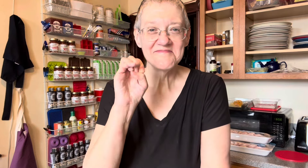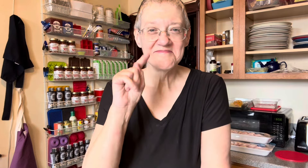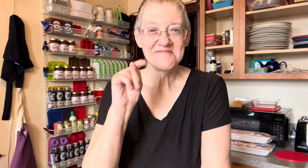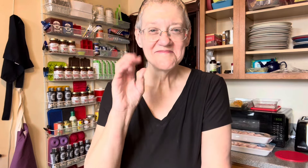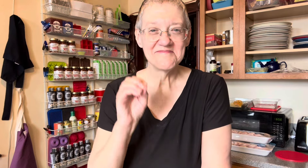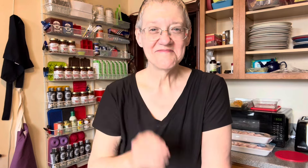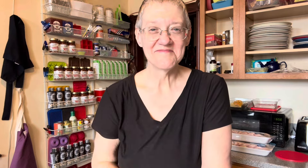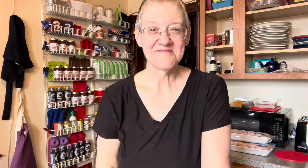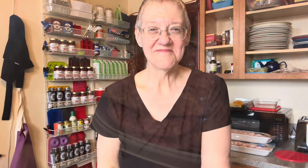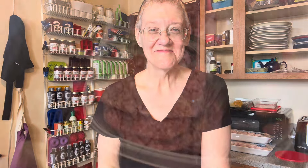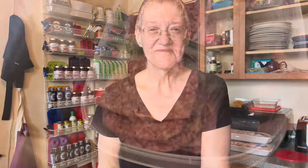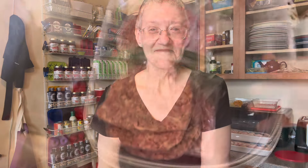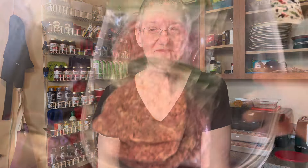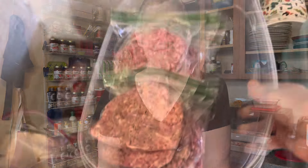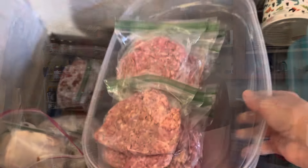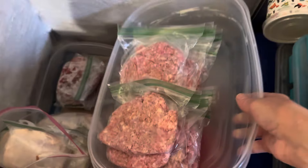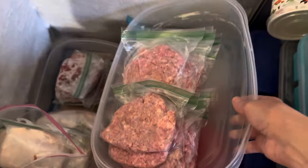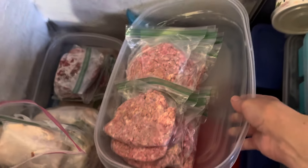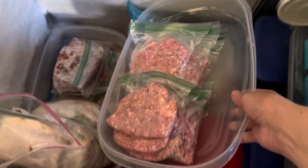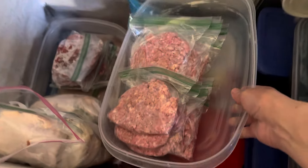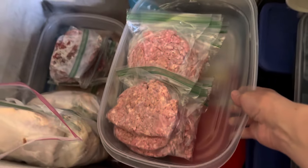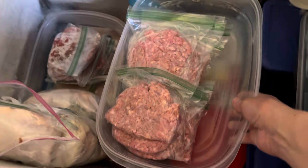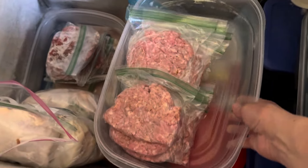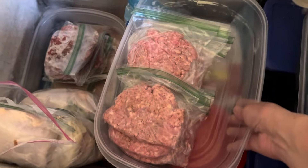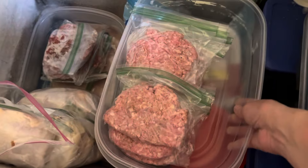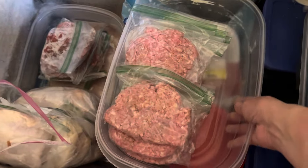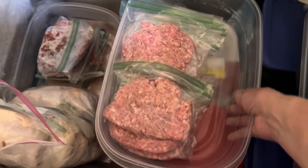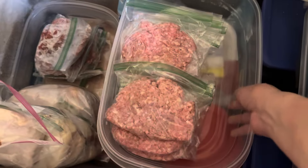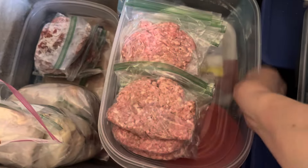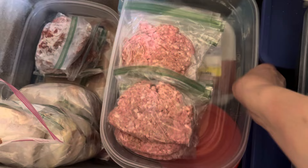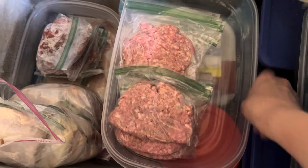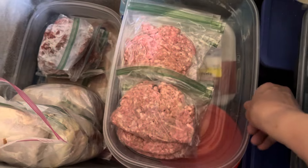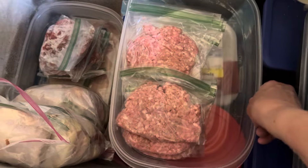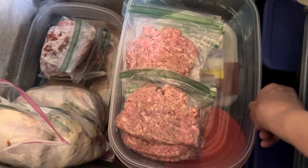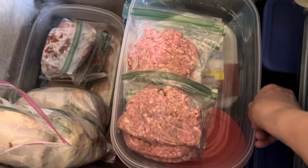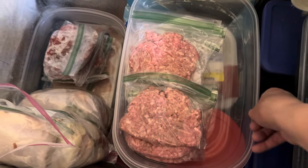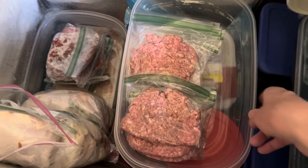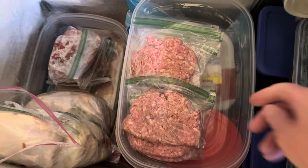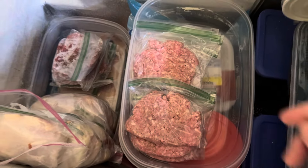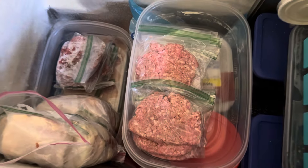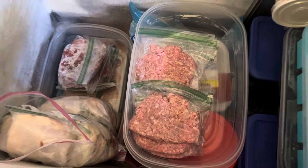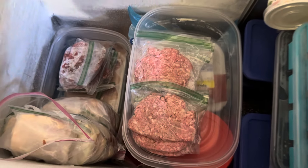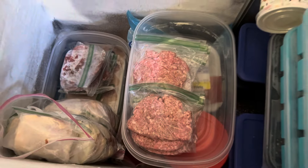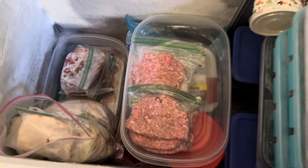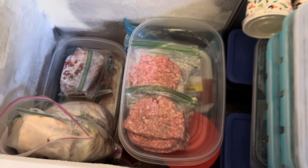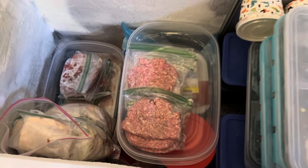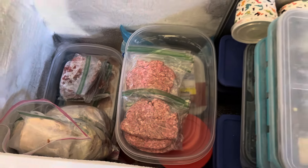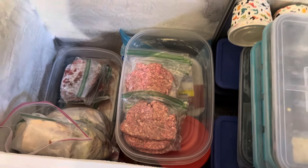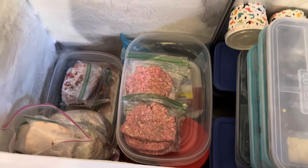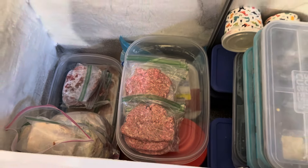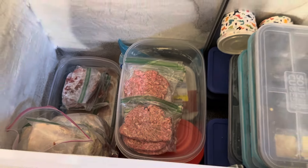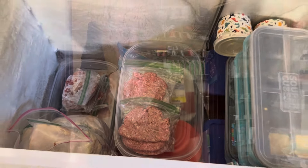And eating even Walmart meat is keto and acceptable.